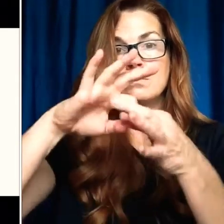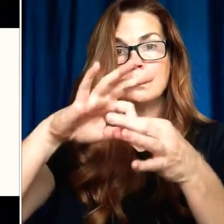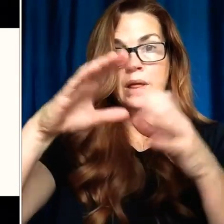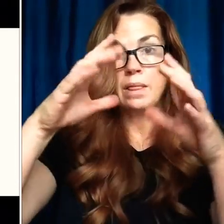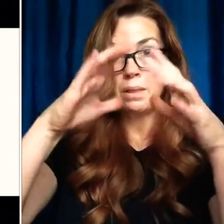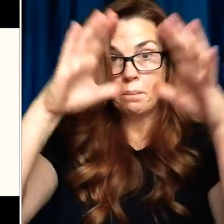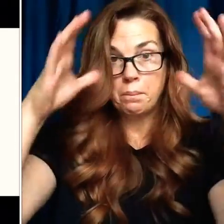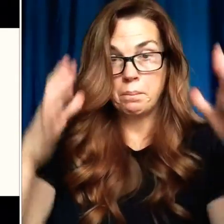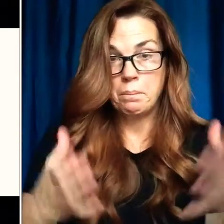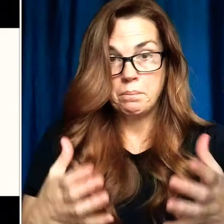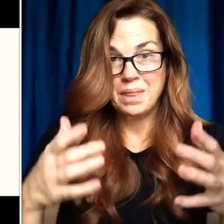rational numbers.